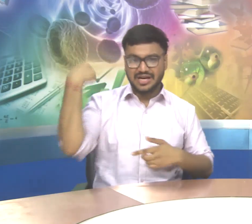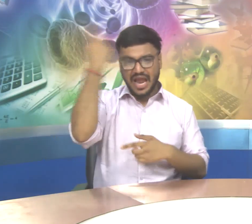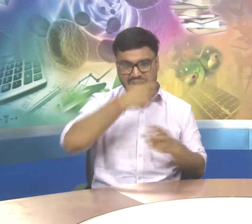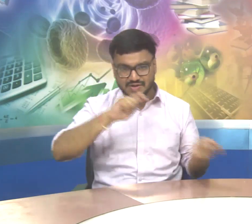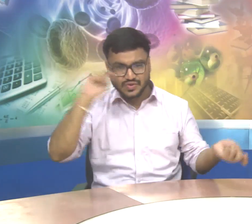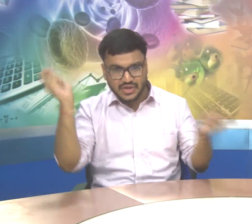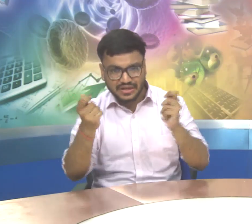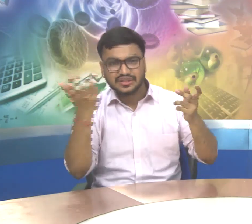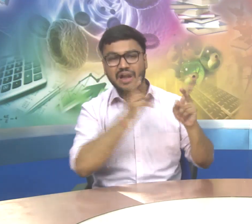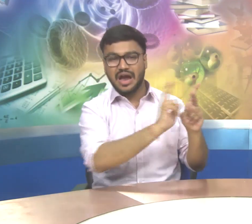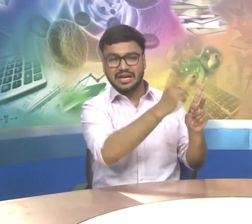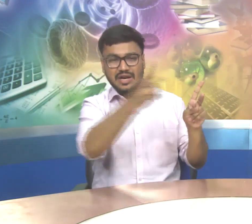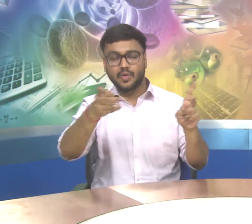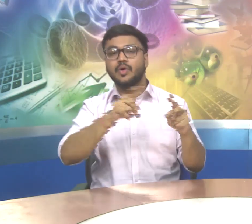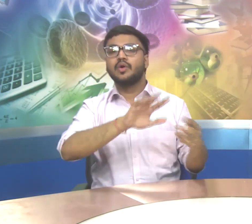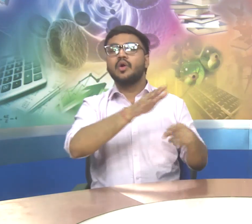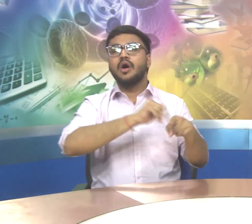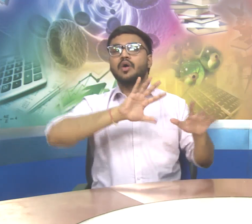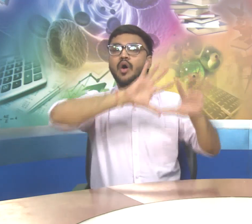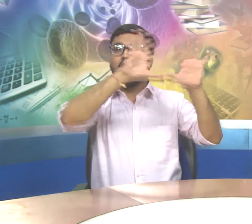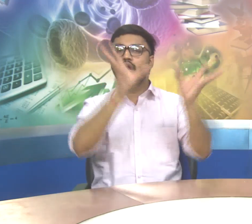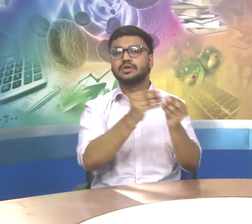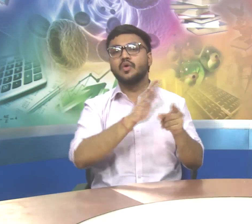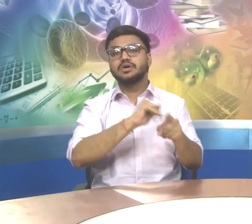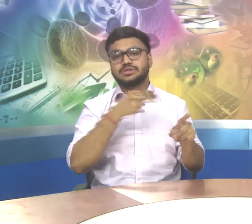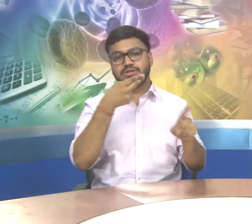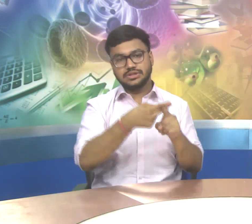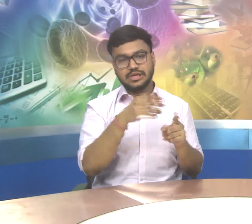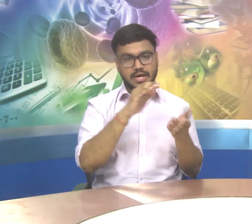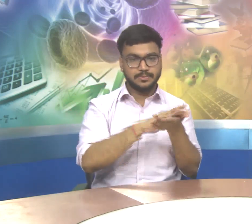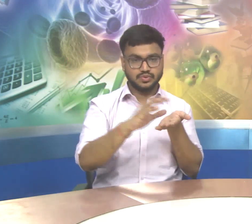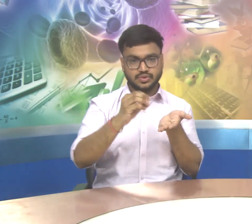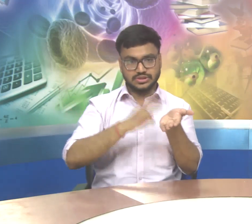all people living today like you, your family and people around the